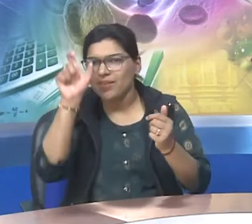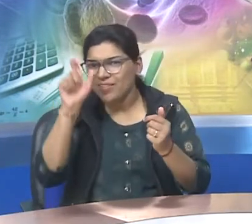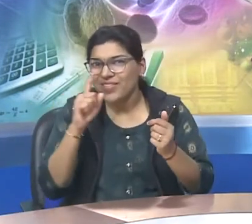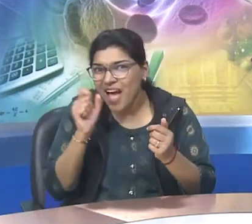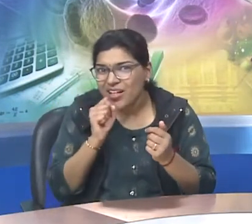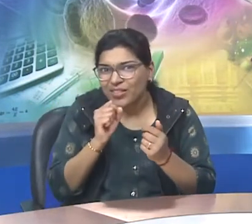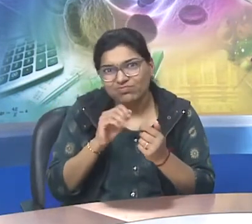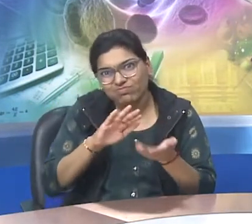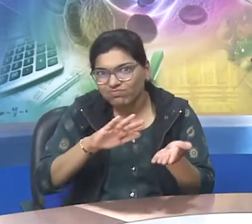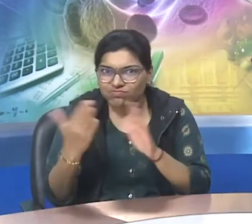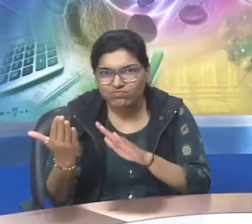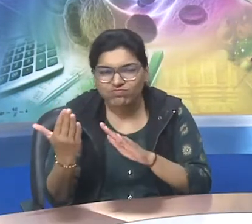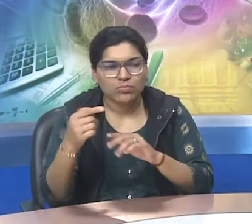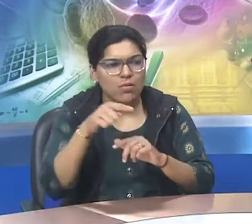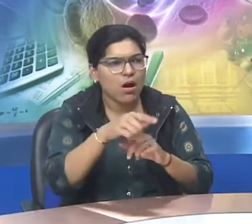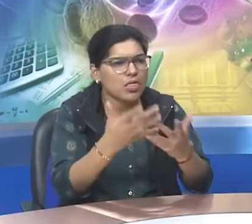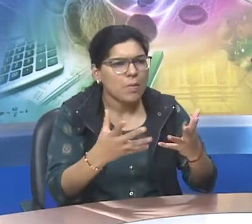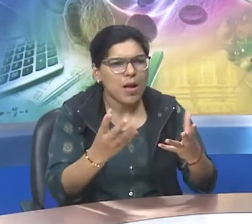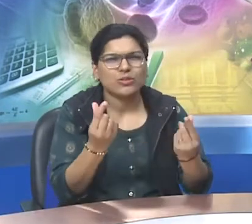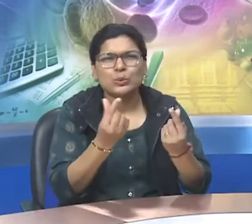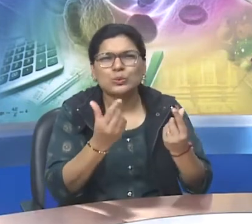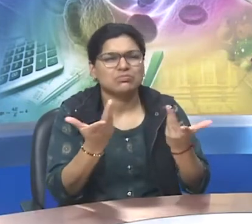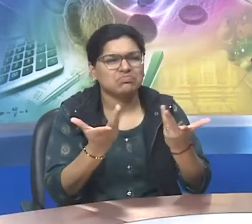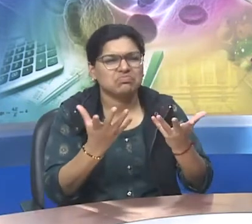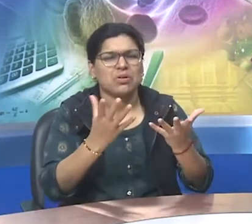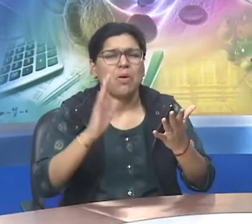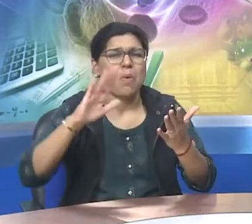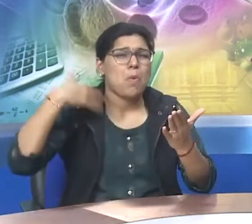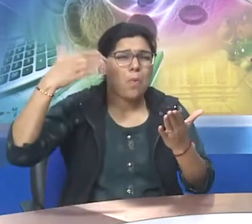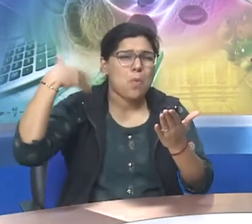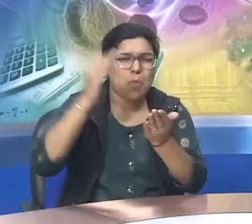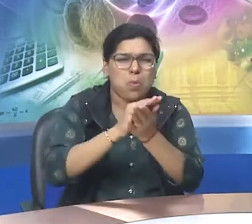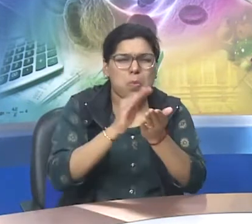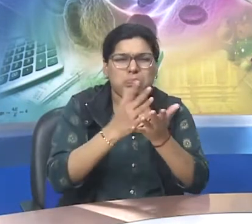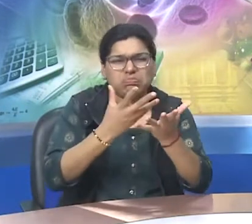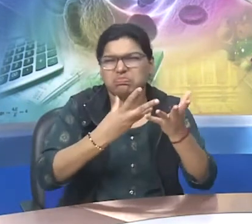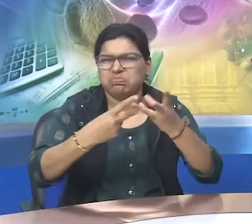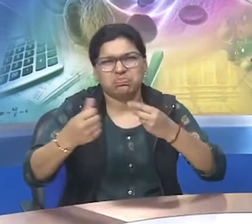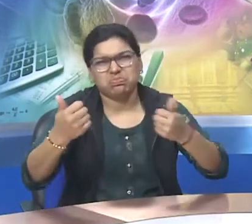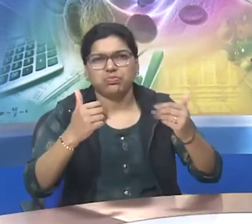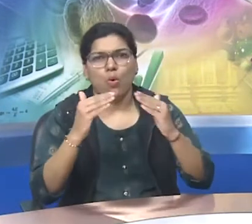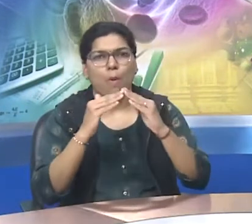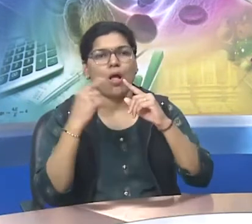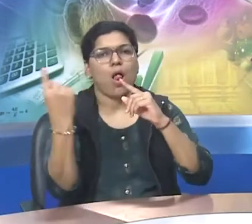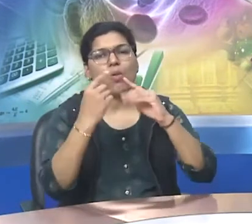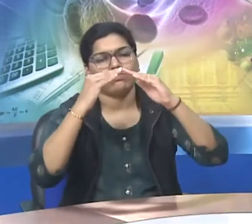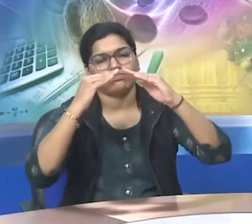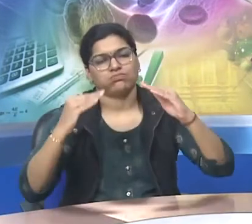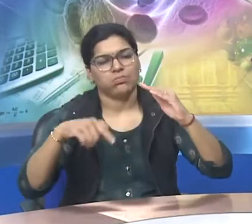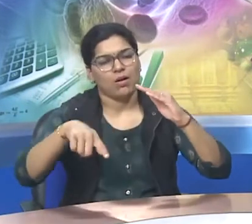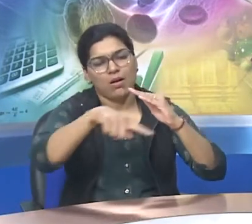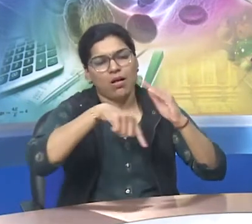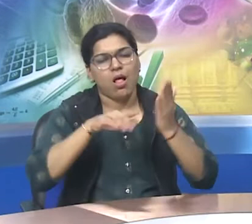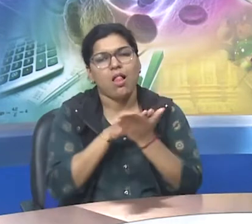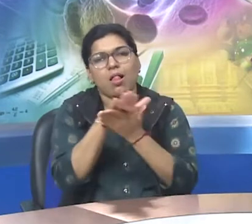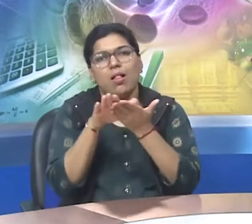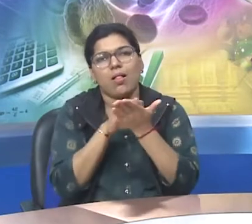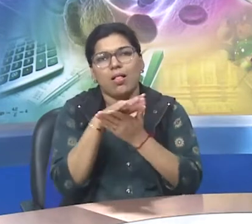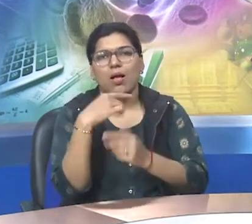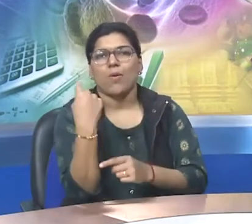her grandmother, things are there, but grandmother is not there. House is